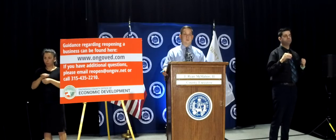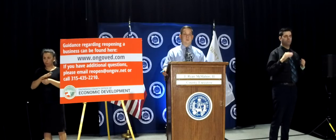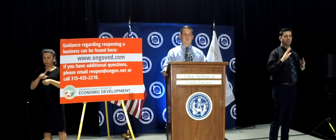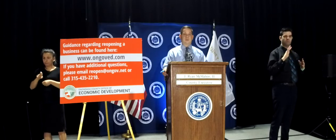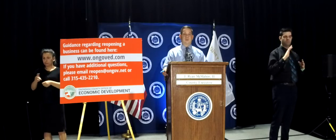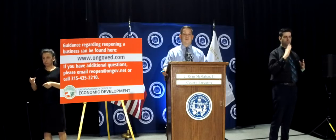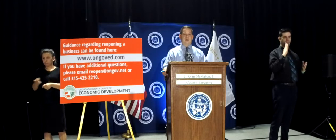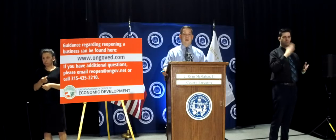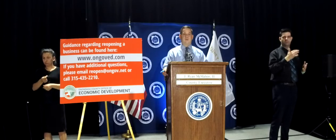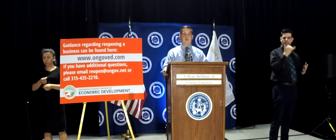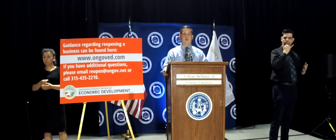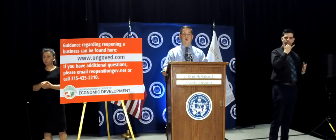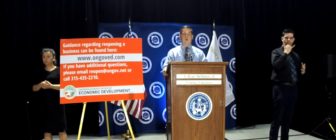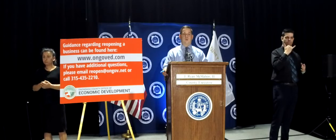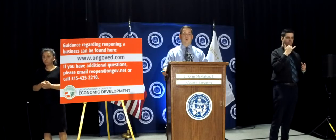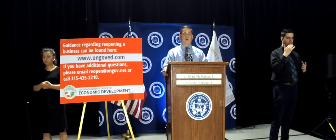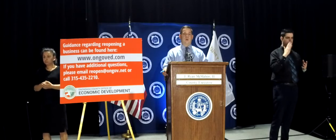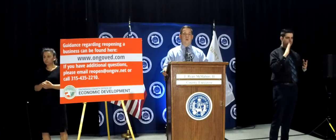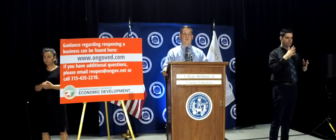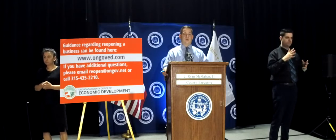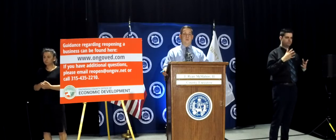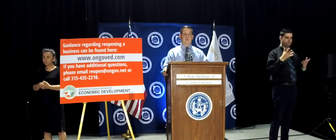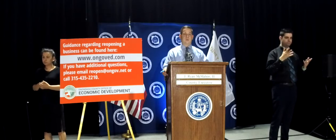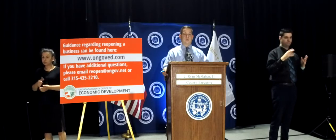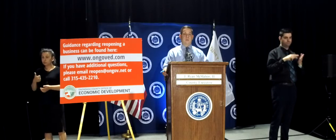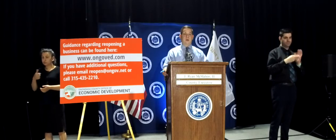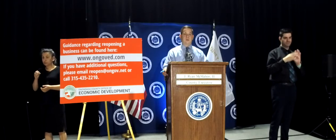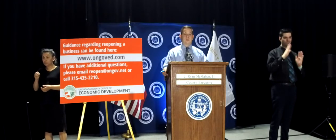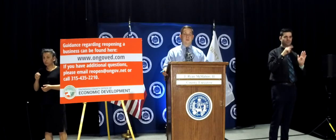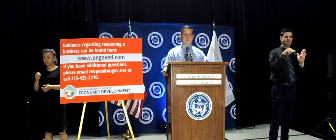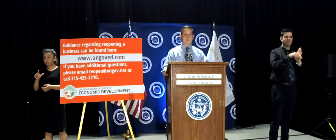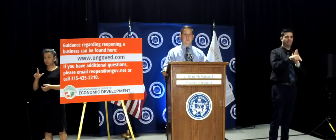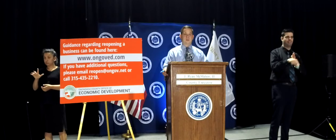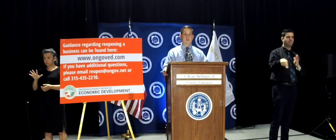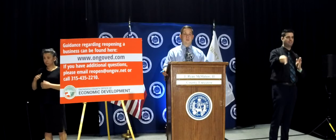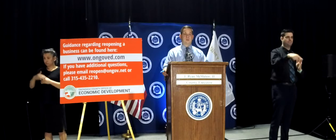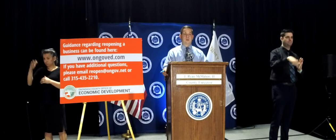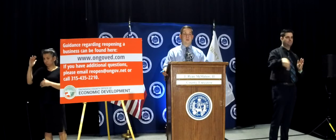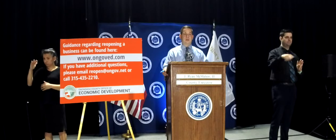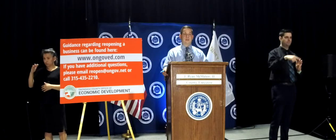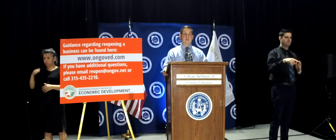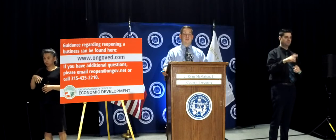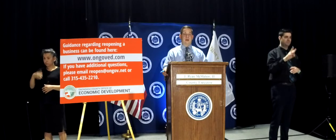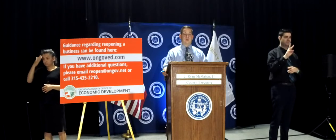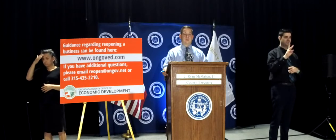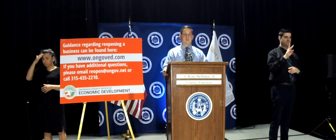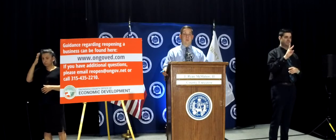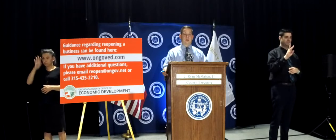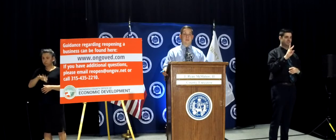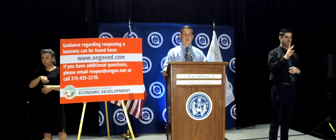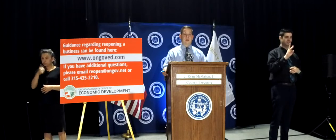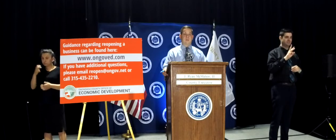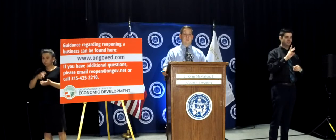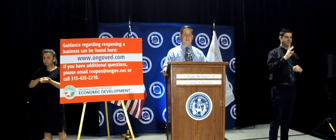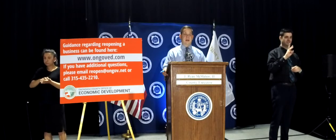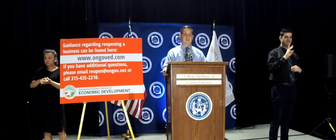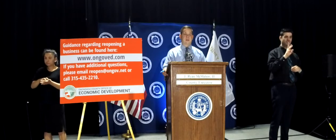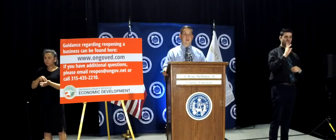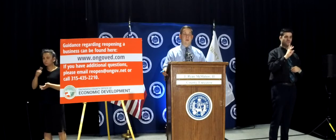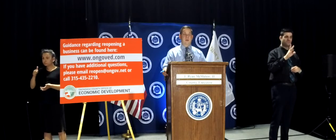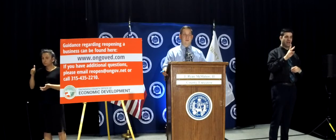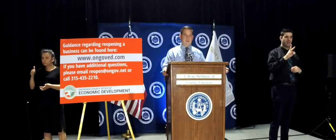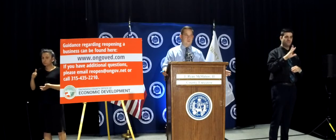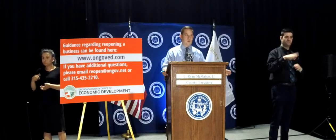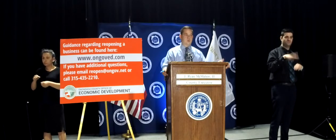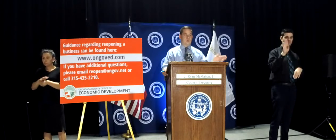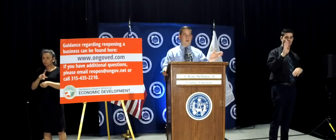folks 65 and over with medical existing conditions. This virus preys on them and attacks